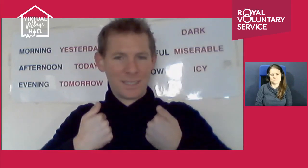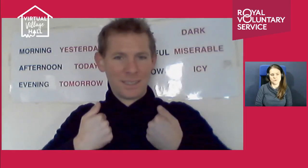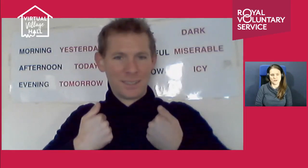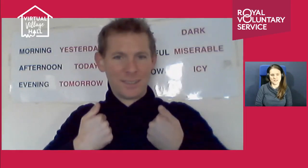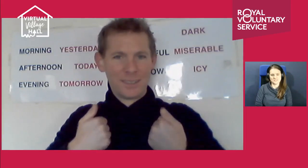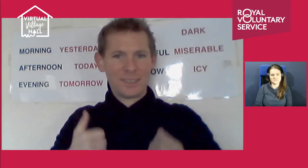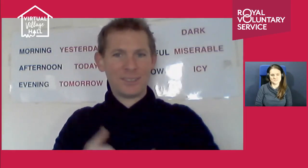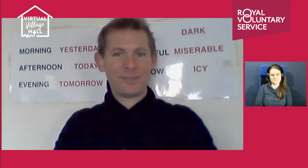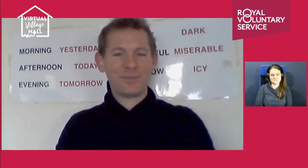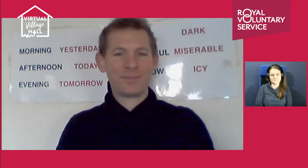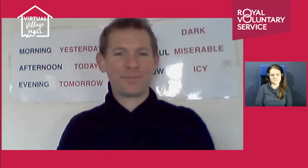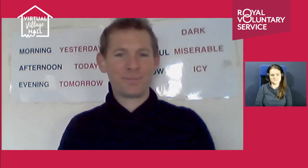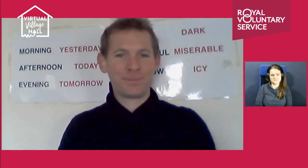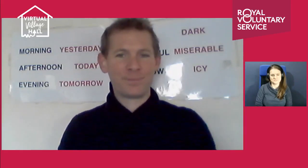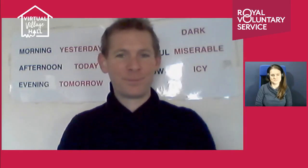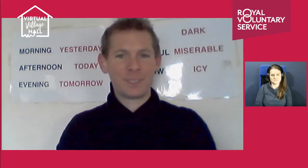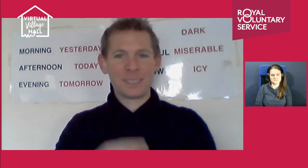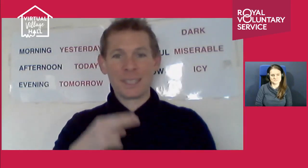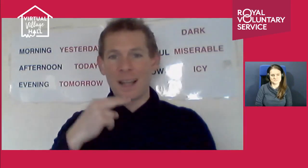Morning.